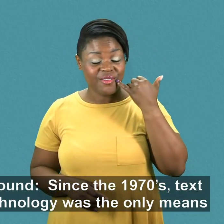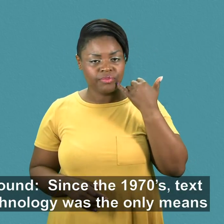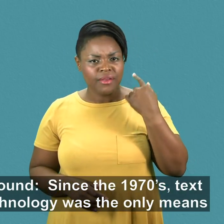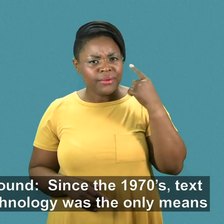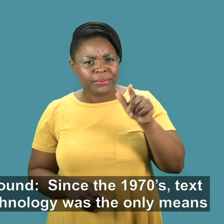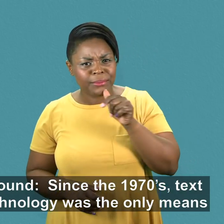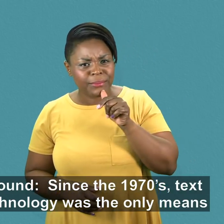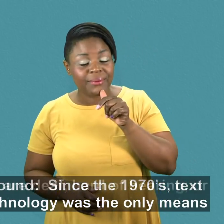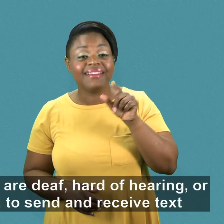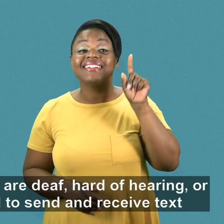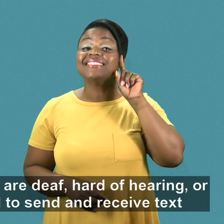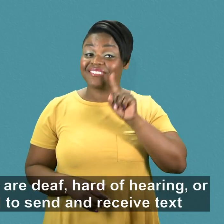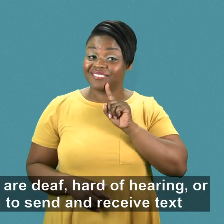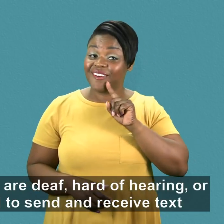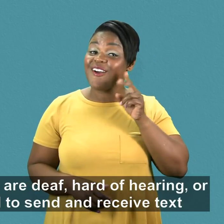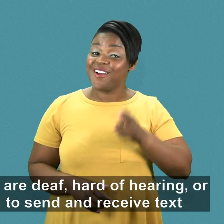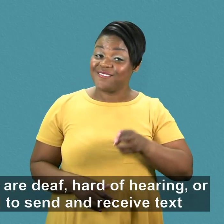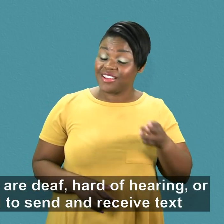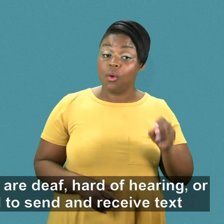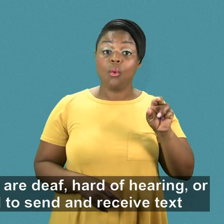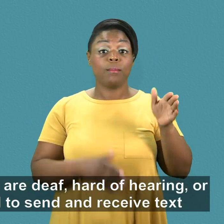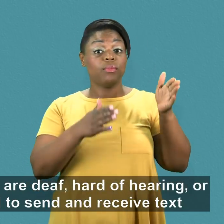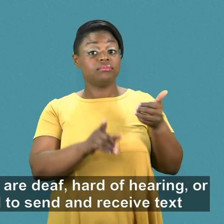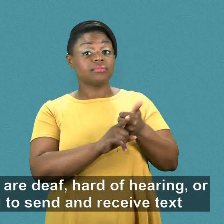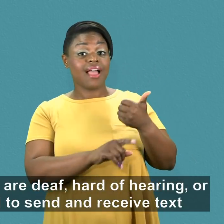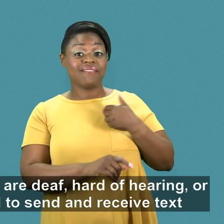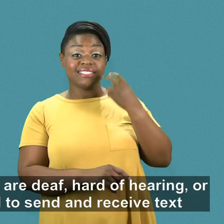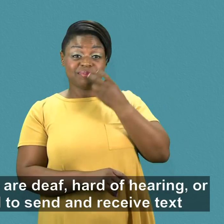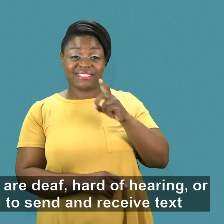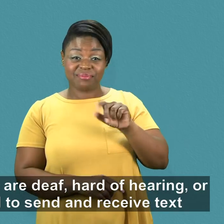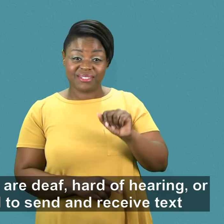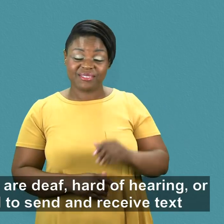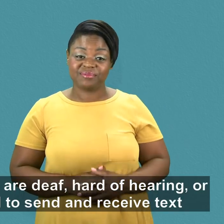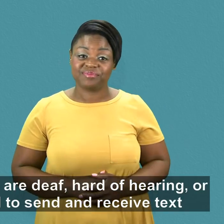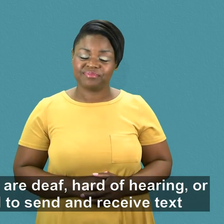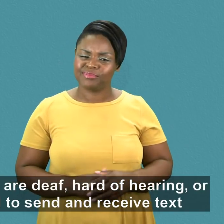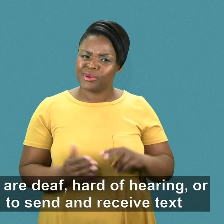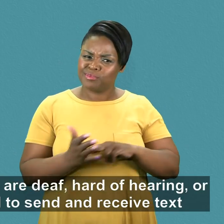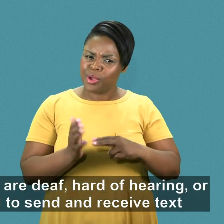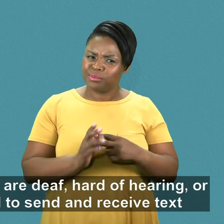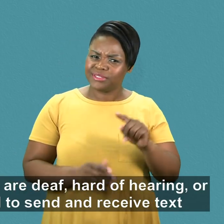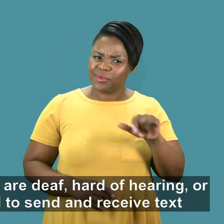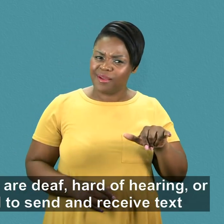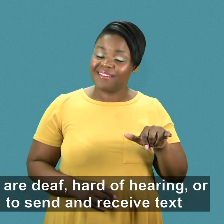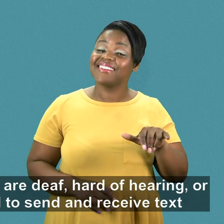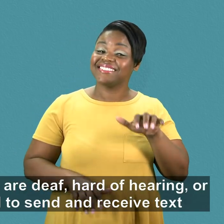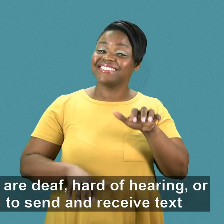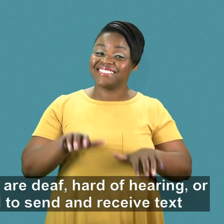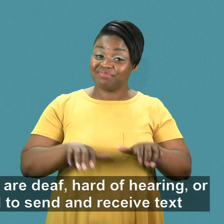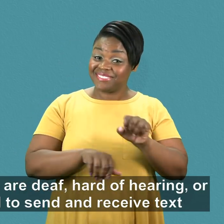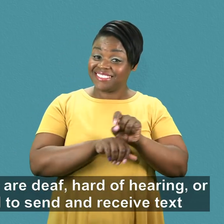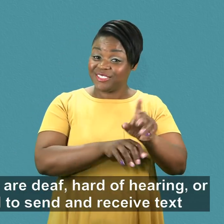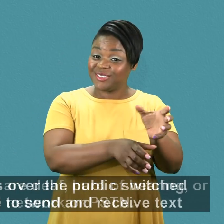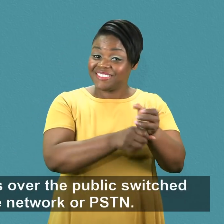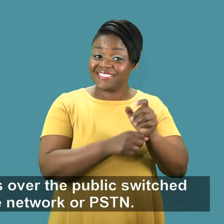only means for individuals who are deaf, hard of hearing, or speech disabled to send and receive text communications